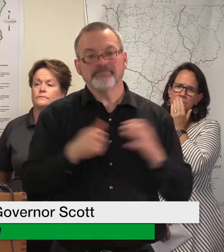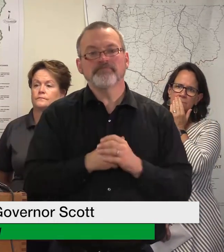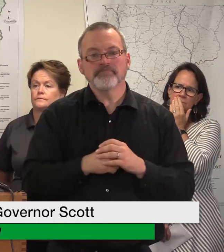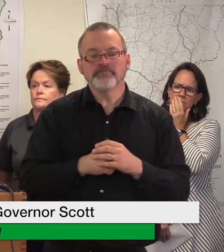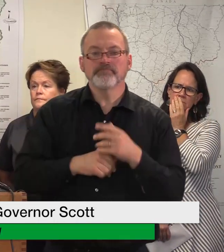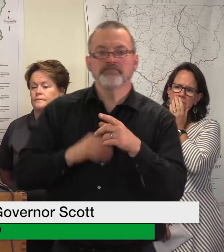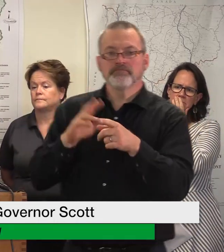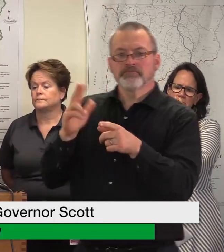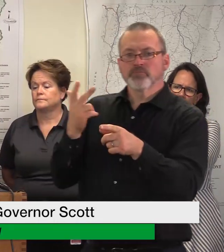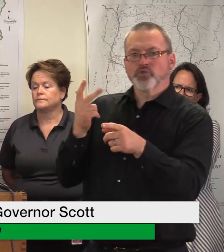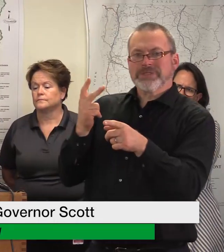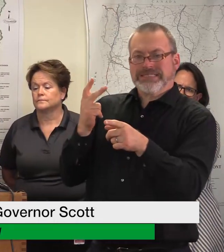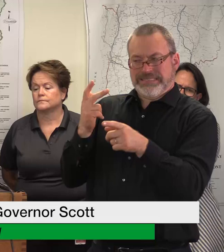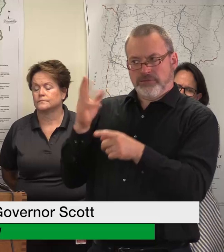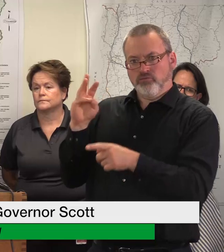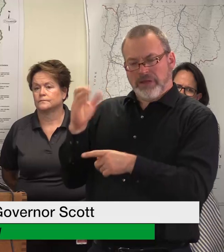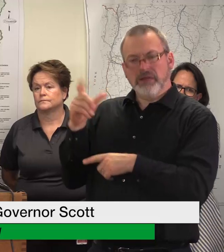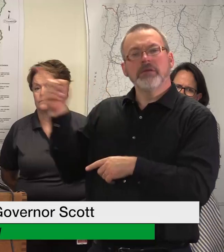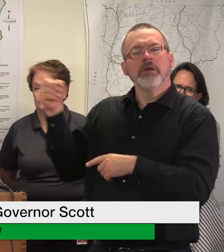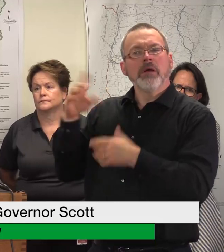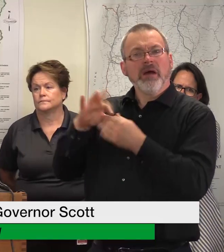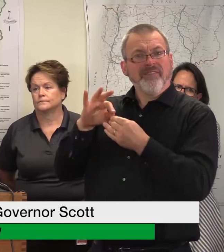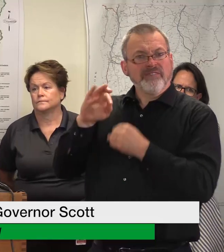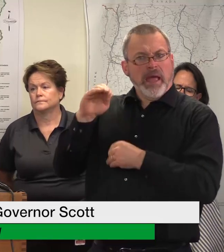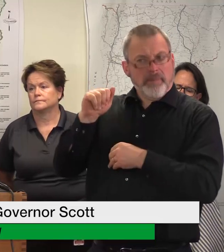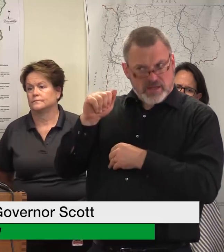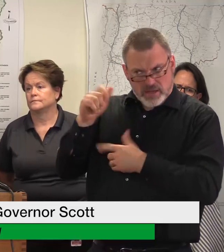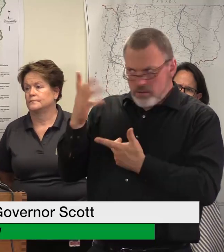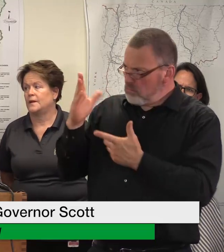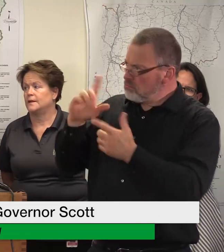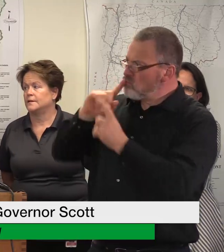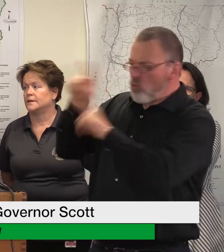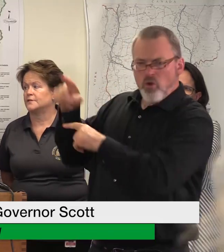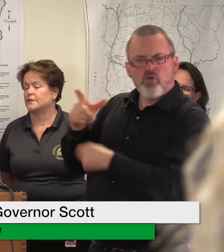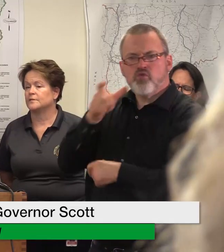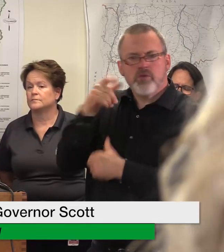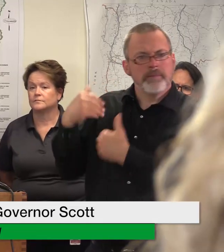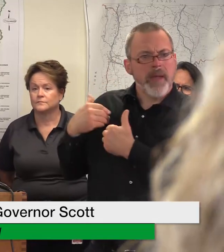potentially? Again, I just received the information on that